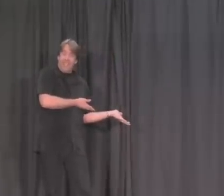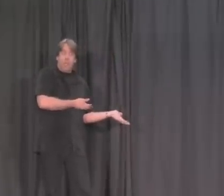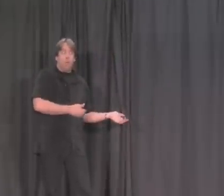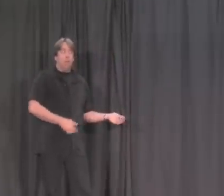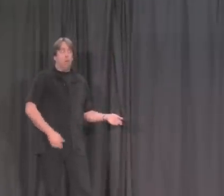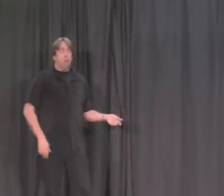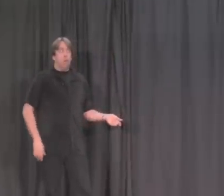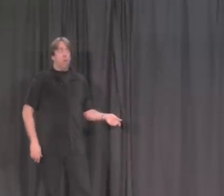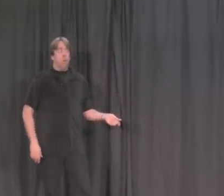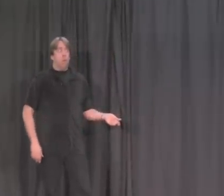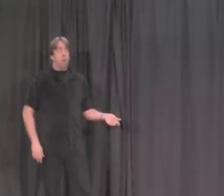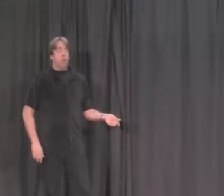side.